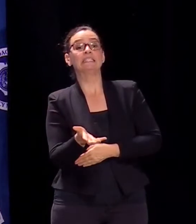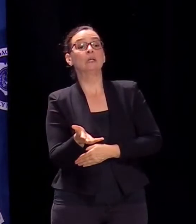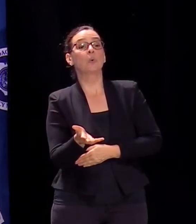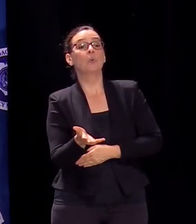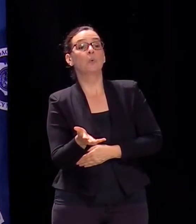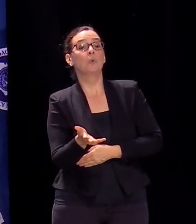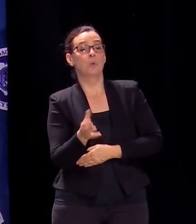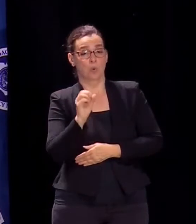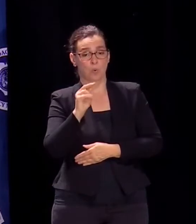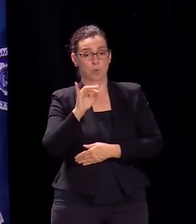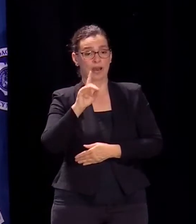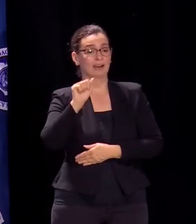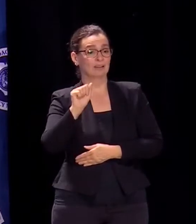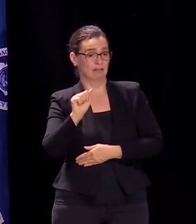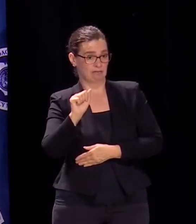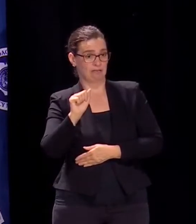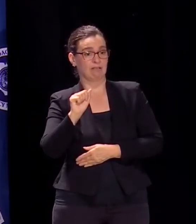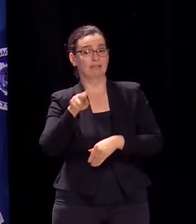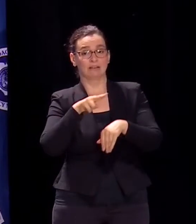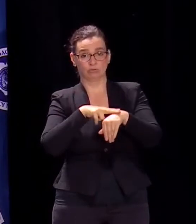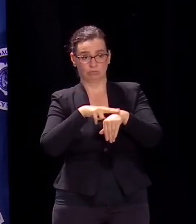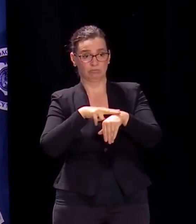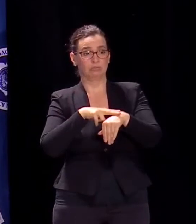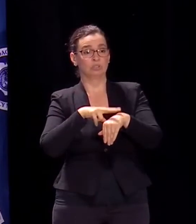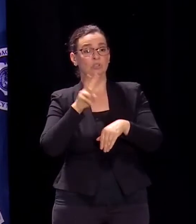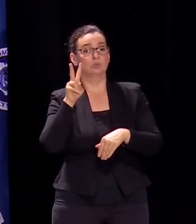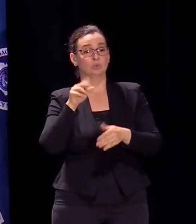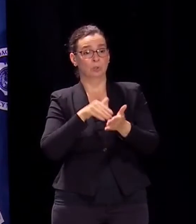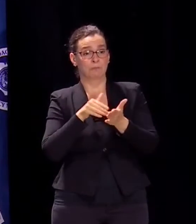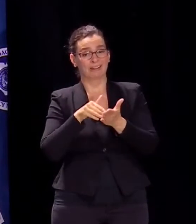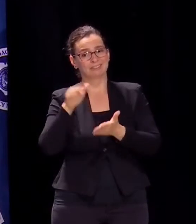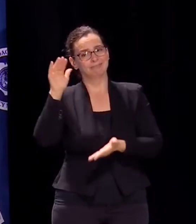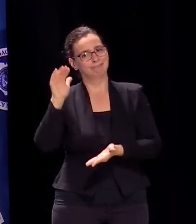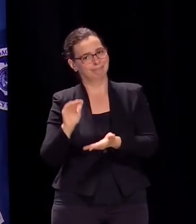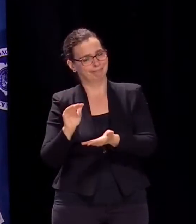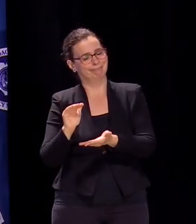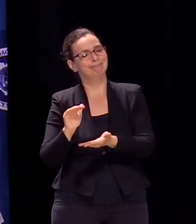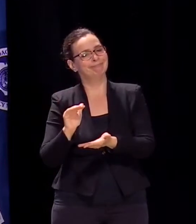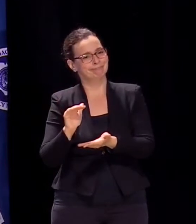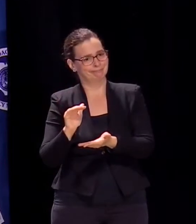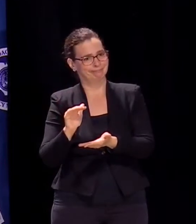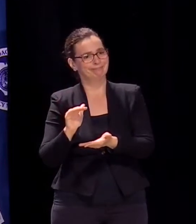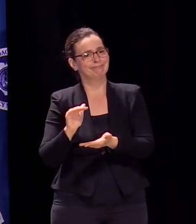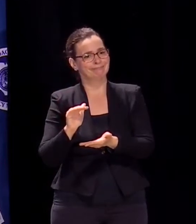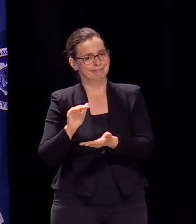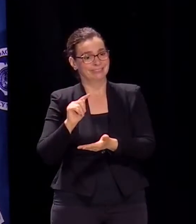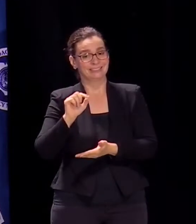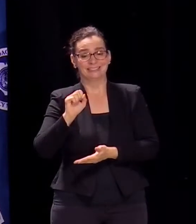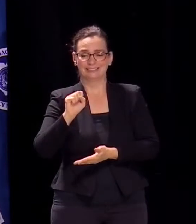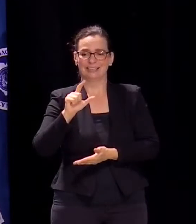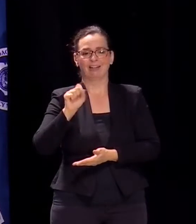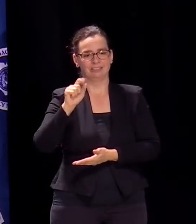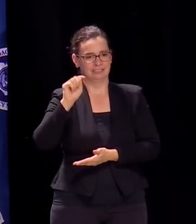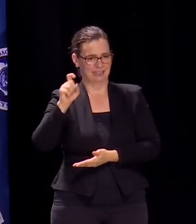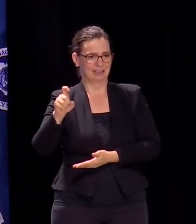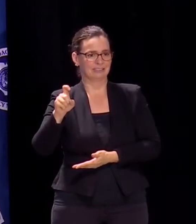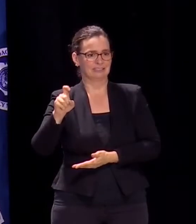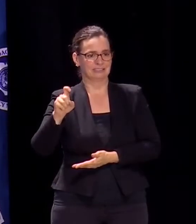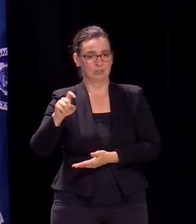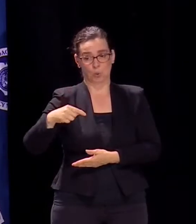off $2 million. When you look at sales tax at the end of Q1, we were up 4.6%,